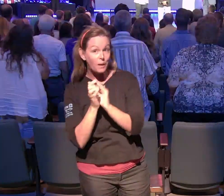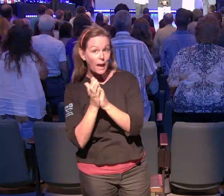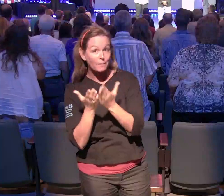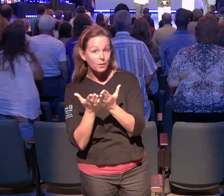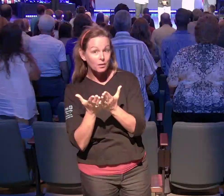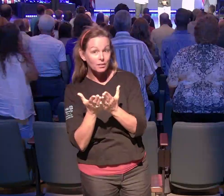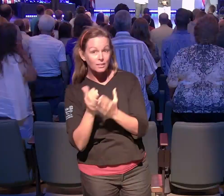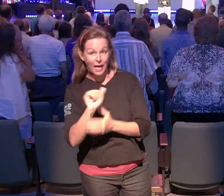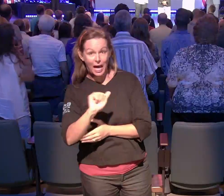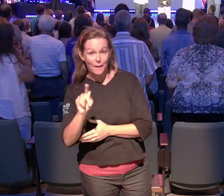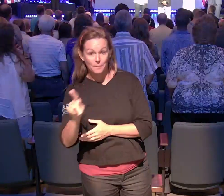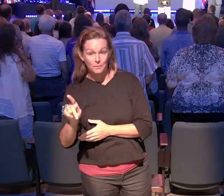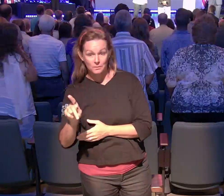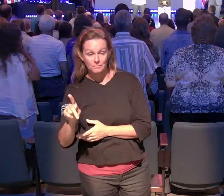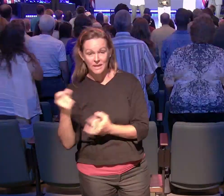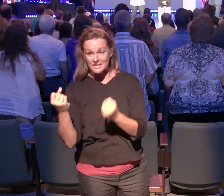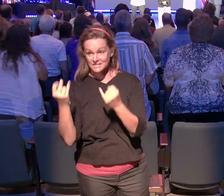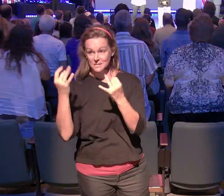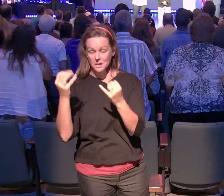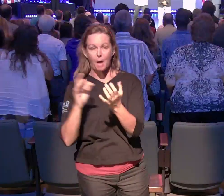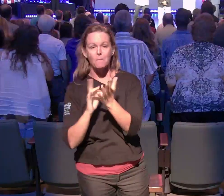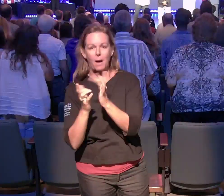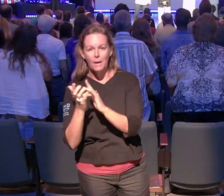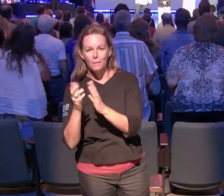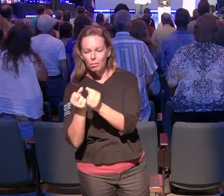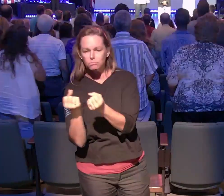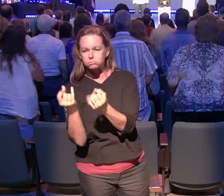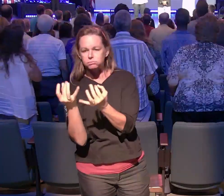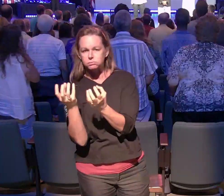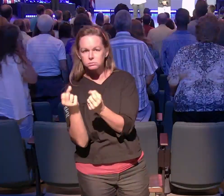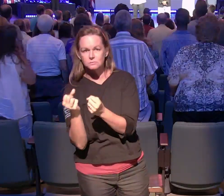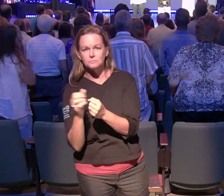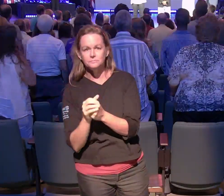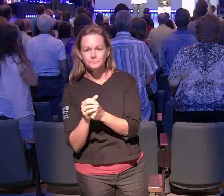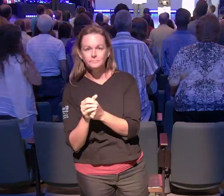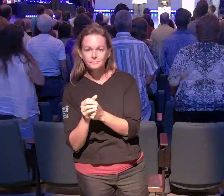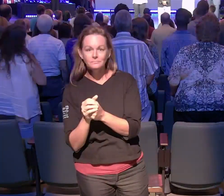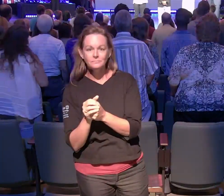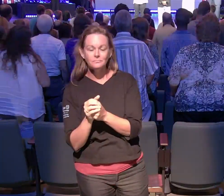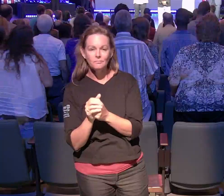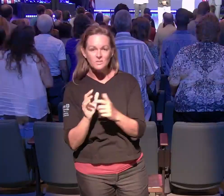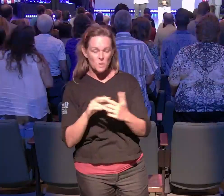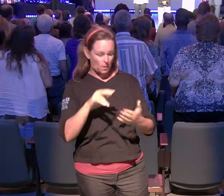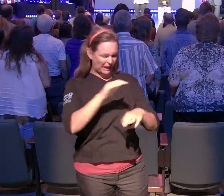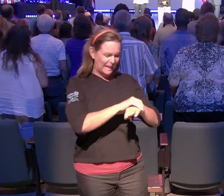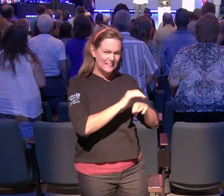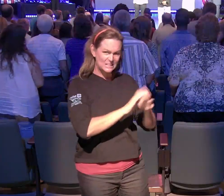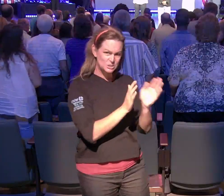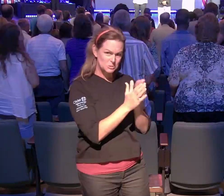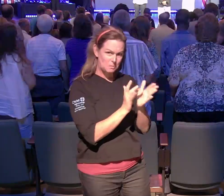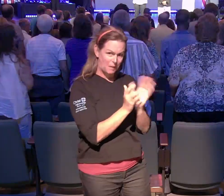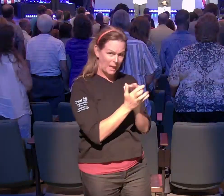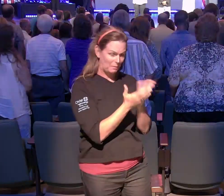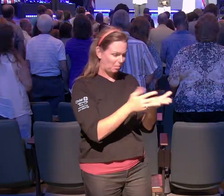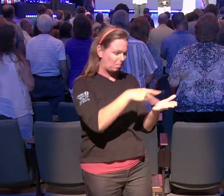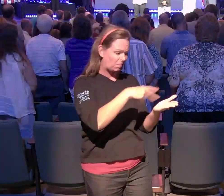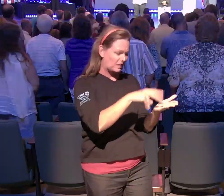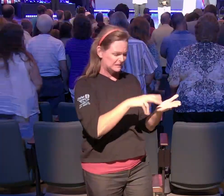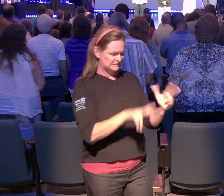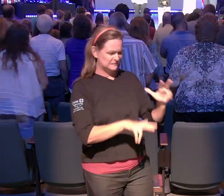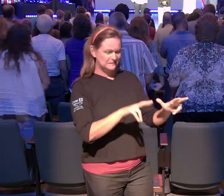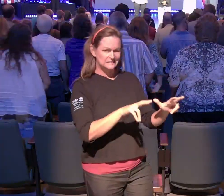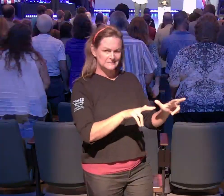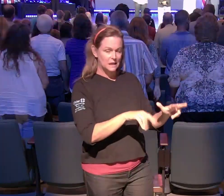this. I am a peacemaker. You know, when you go vote, you wear that sticker kind of proudly, right? I voted today. You took your right and your responsibility